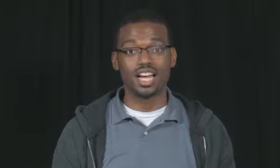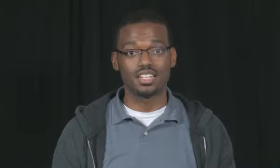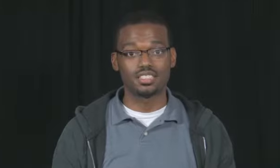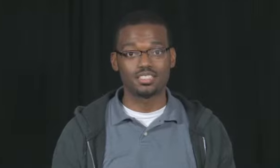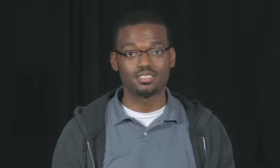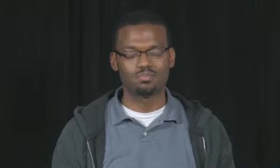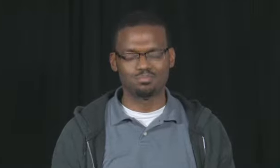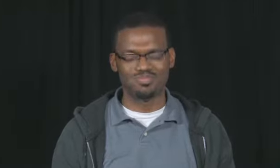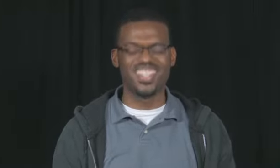I.